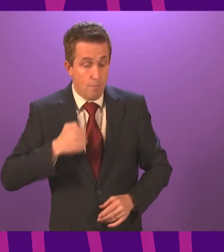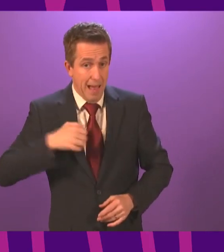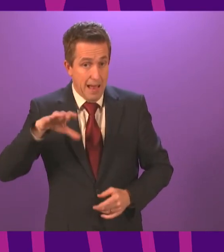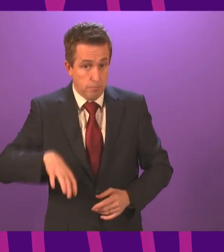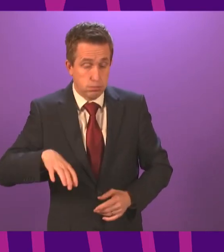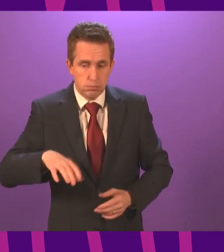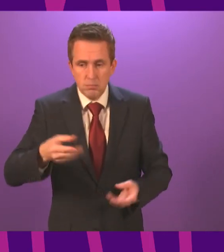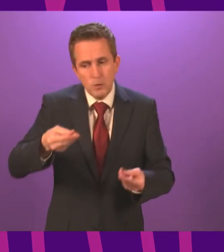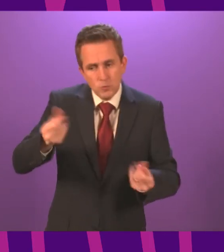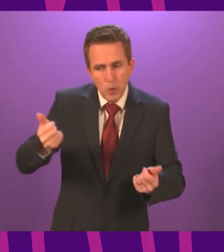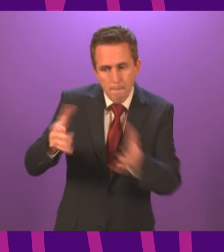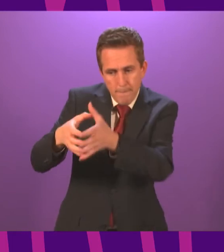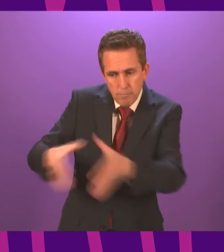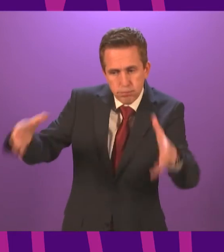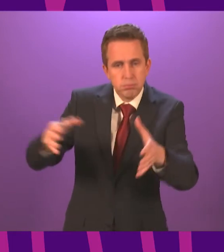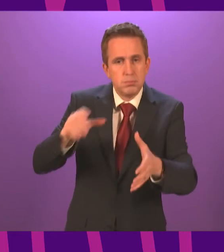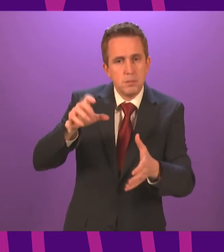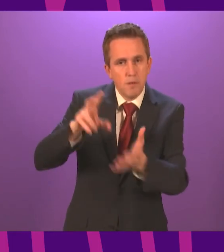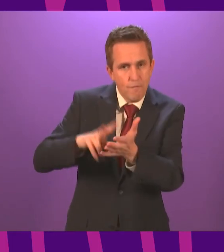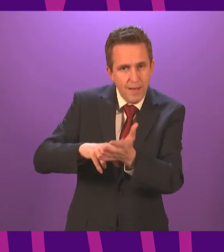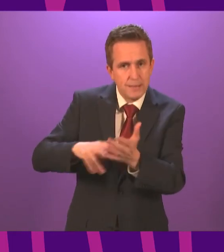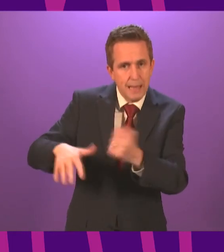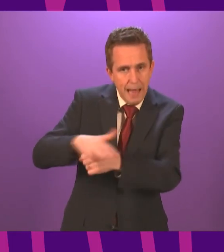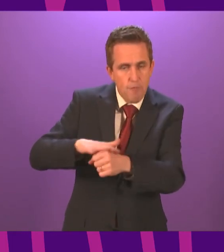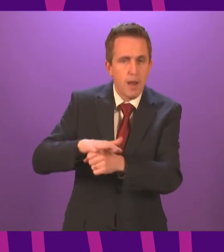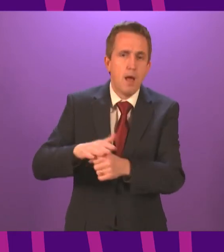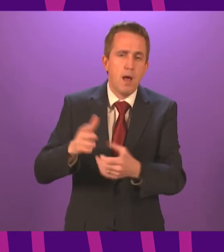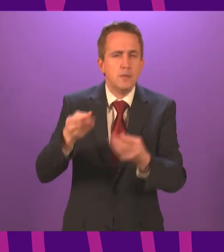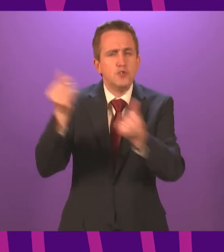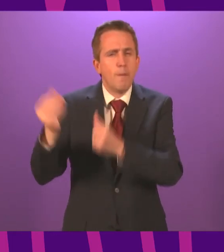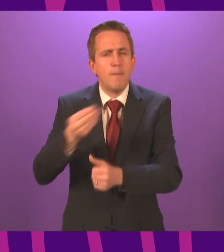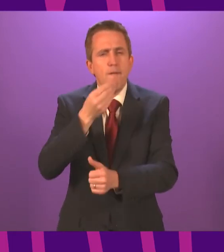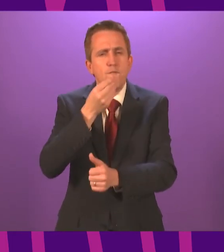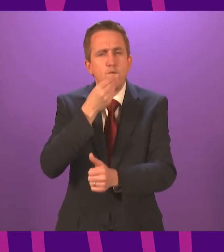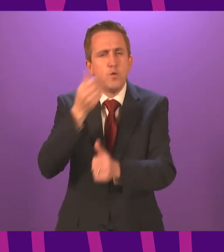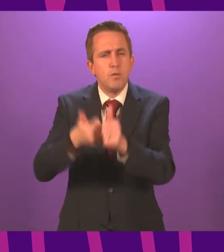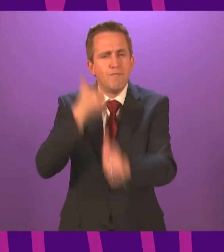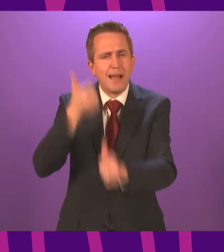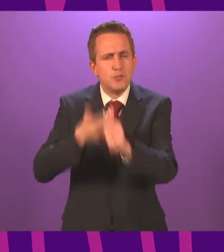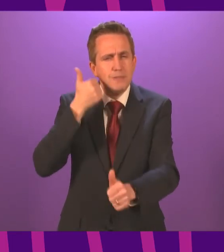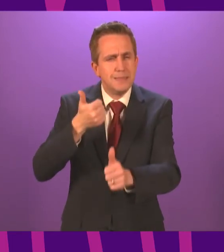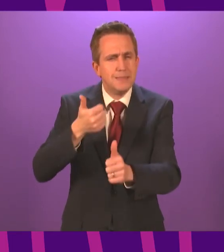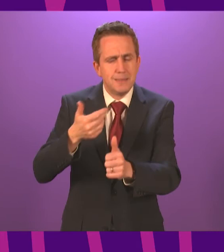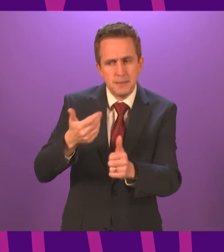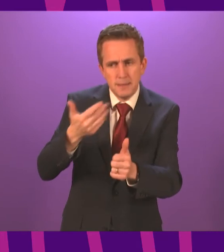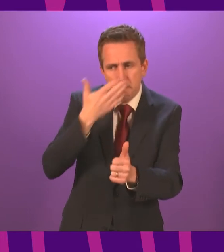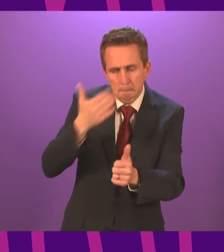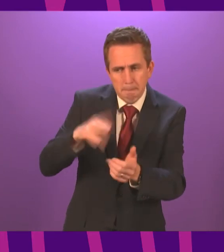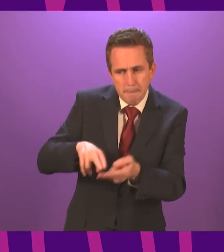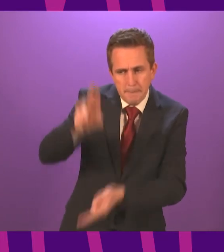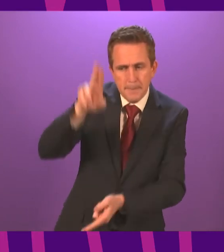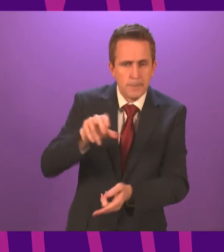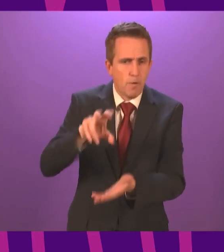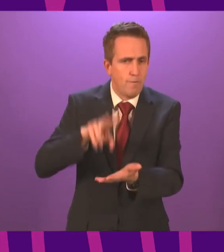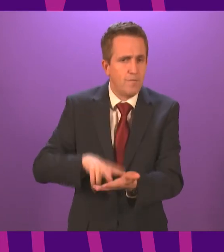have some hotspots in food processing factories that are giving us some concern. But I think the incident